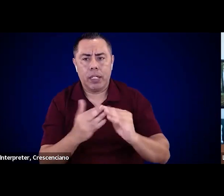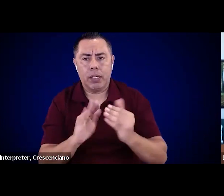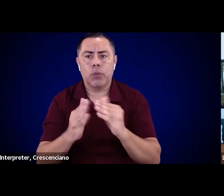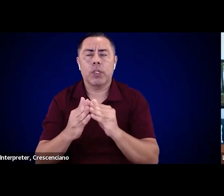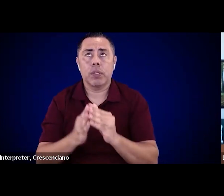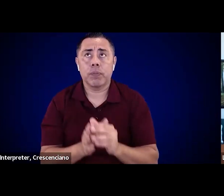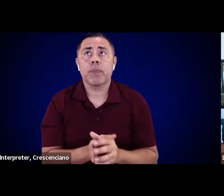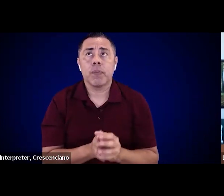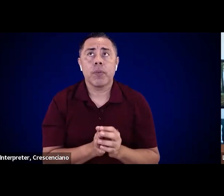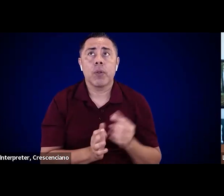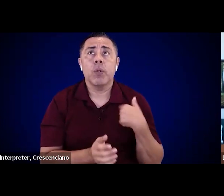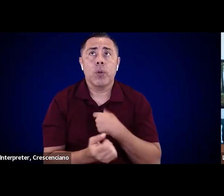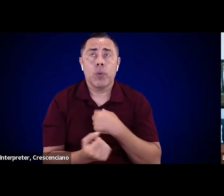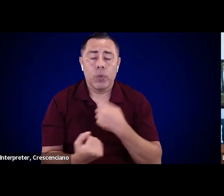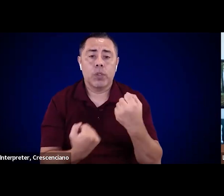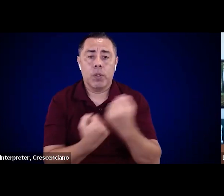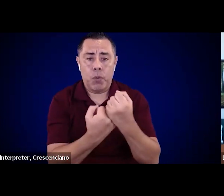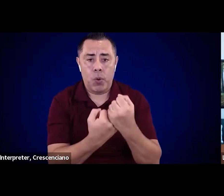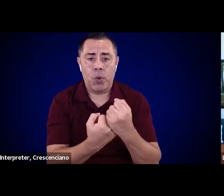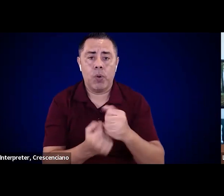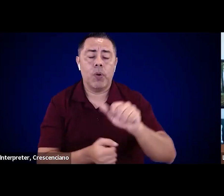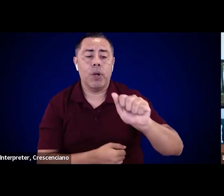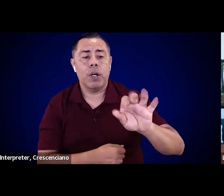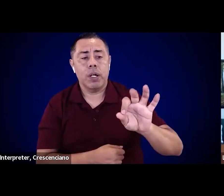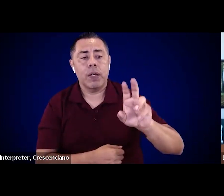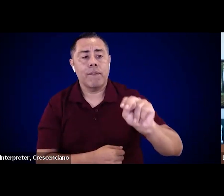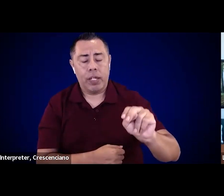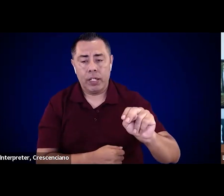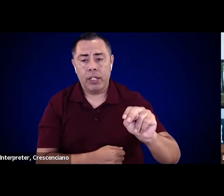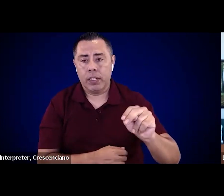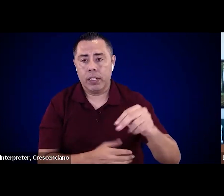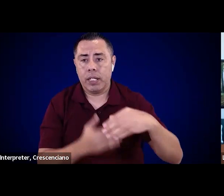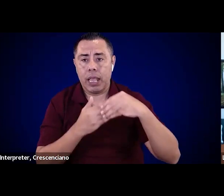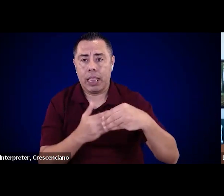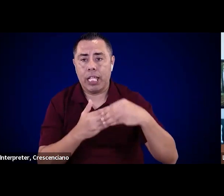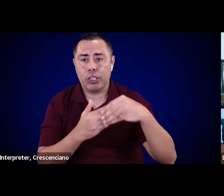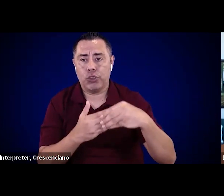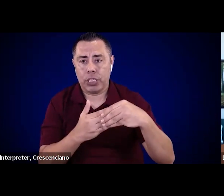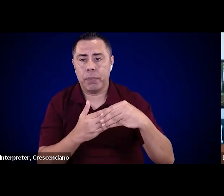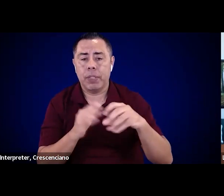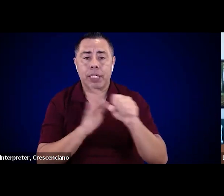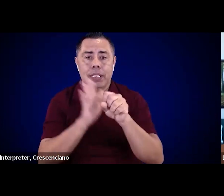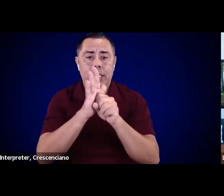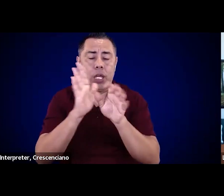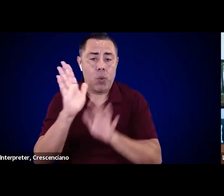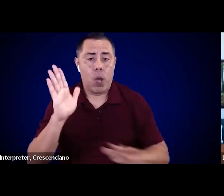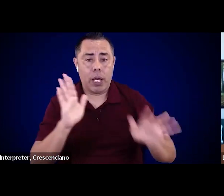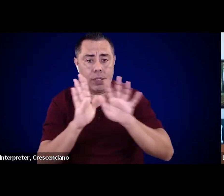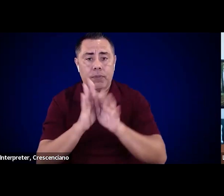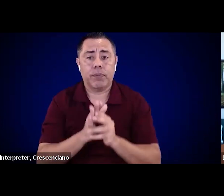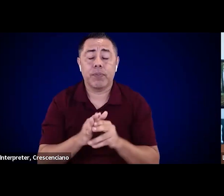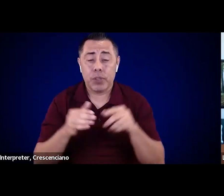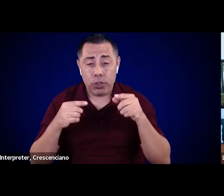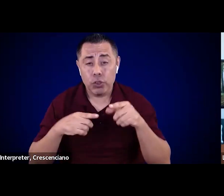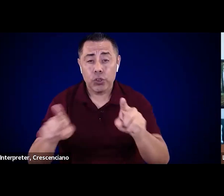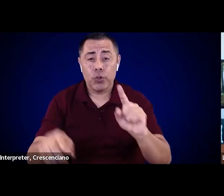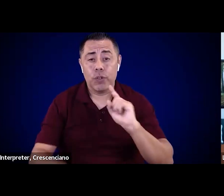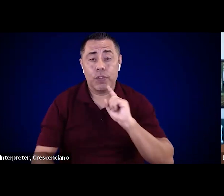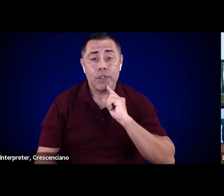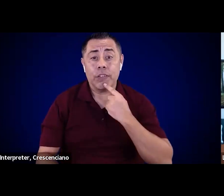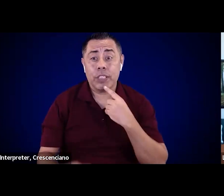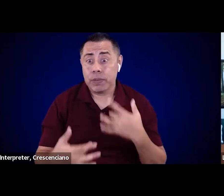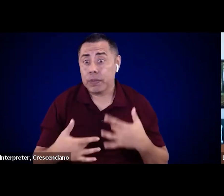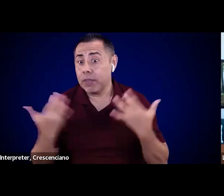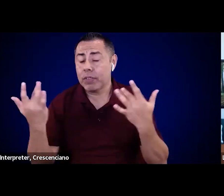statewide AFN leadership calls, which are so critical. During major events, Cal-OES brings community